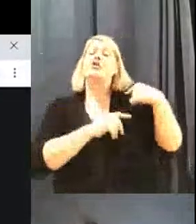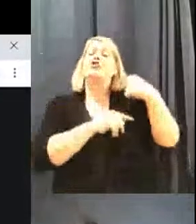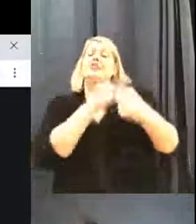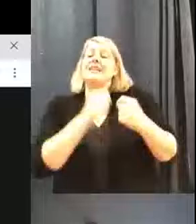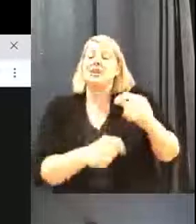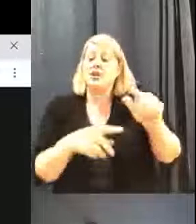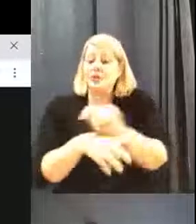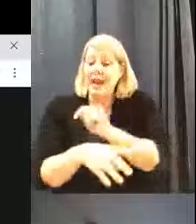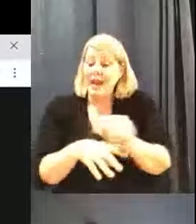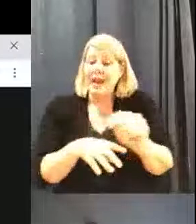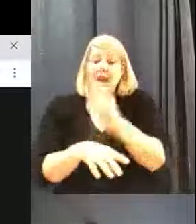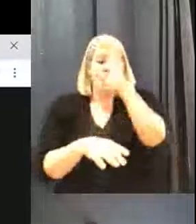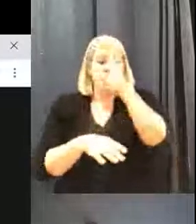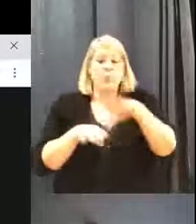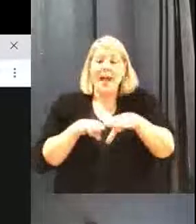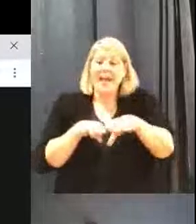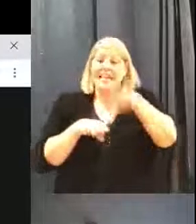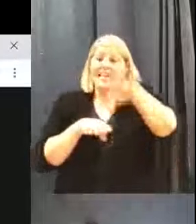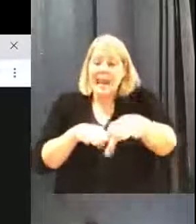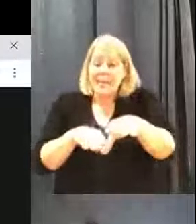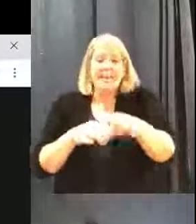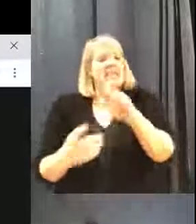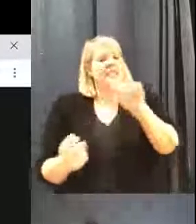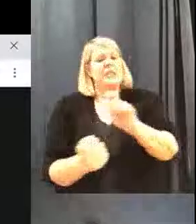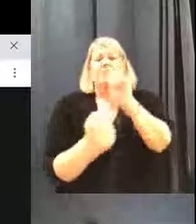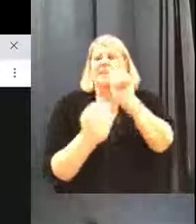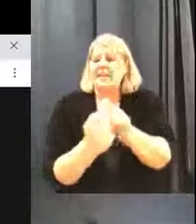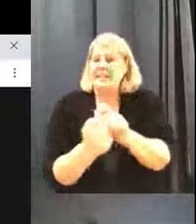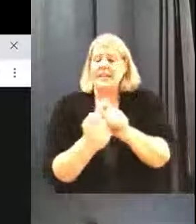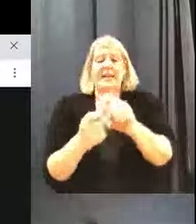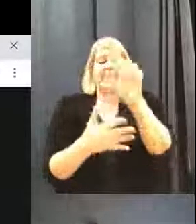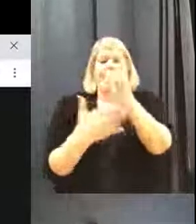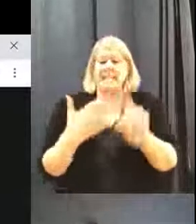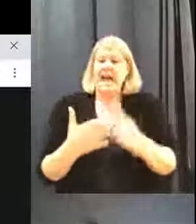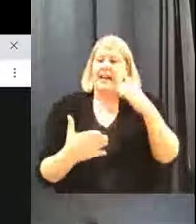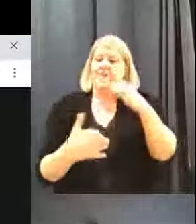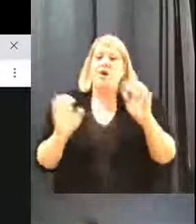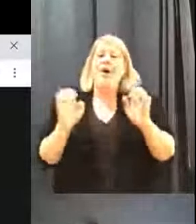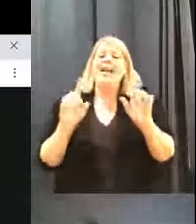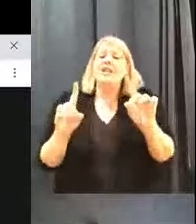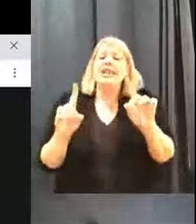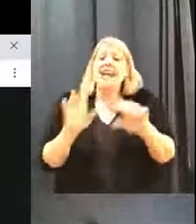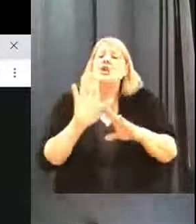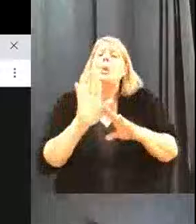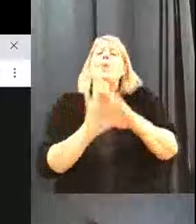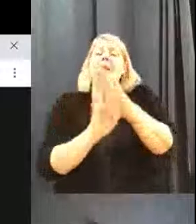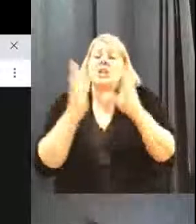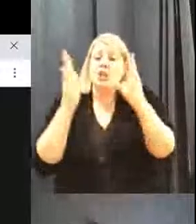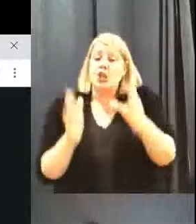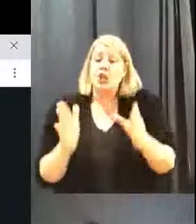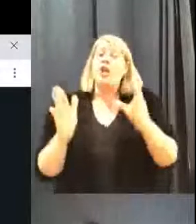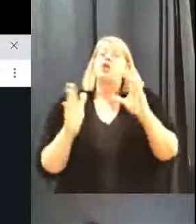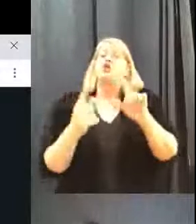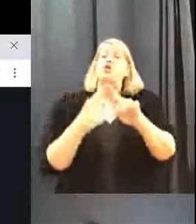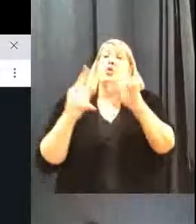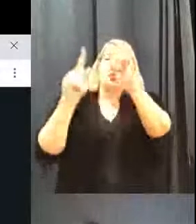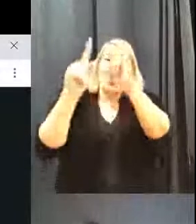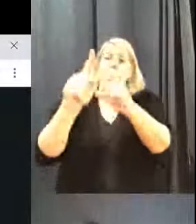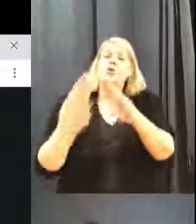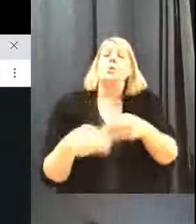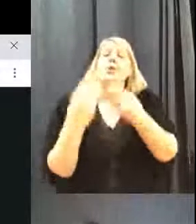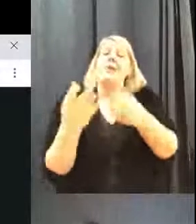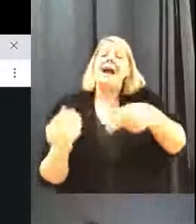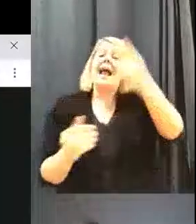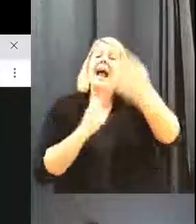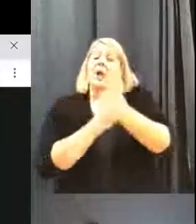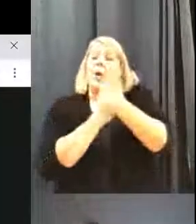DirectSTEP has been specifically designed for education professionals whose priority is to provide high-quality services to children and their